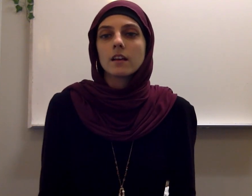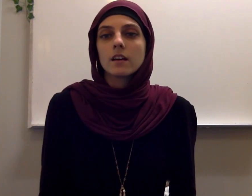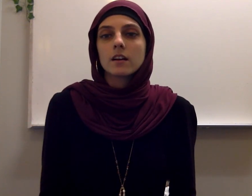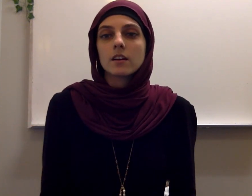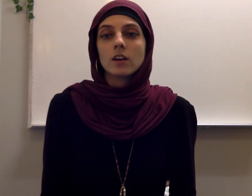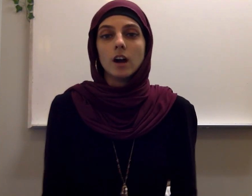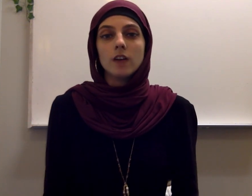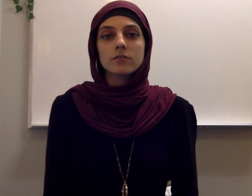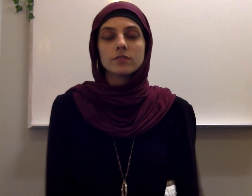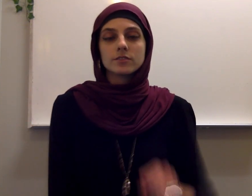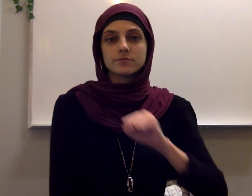Cough.